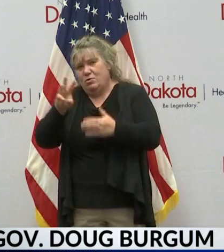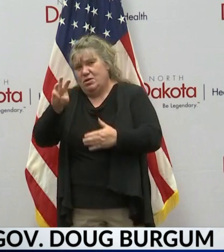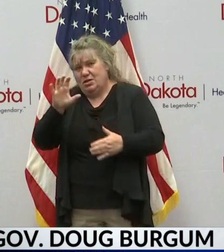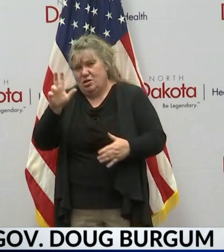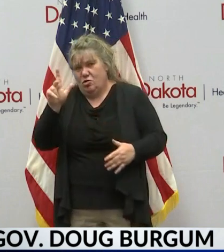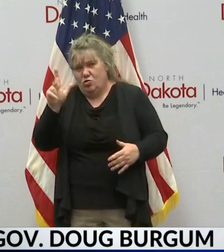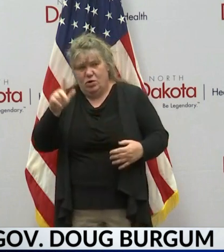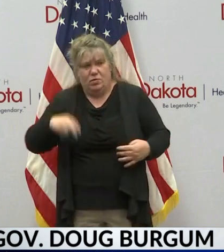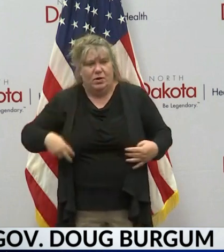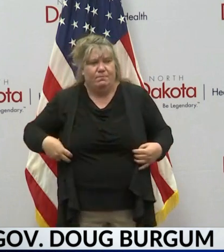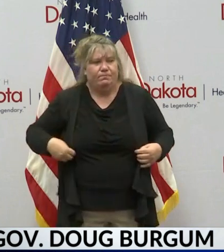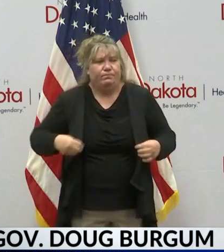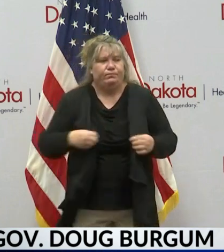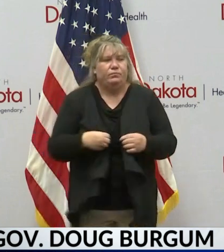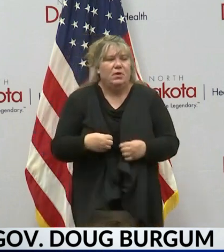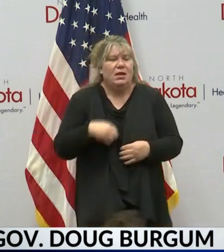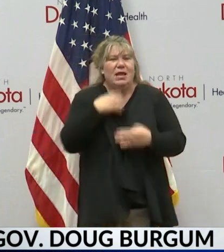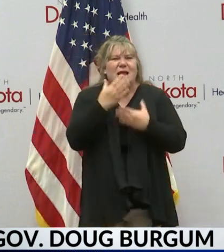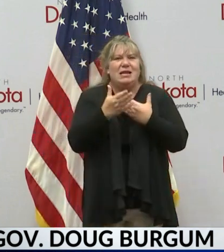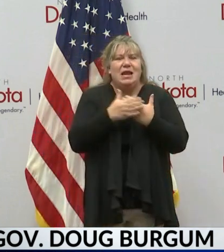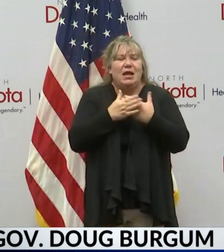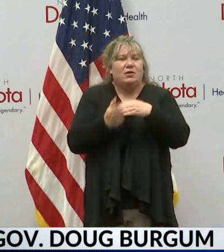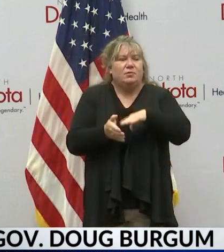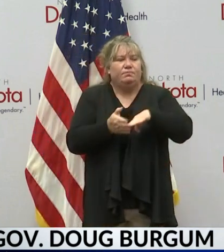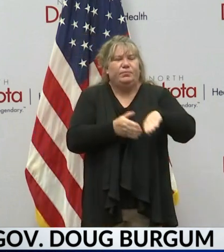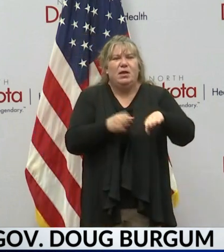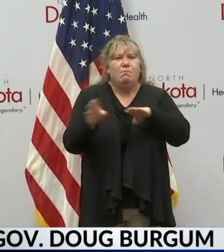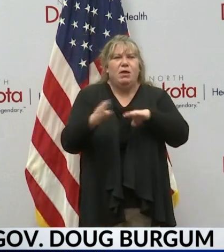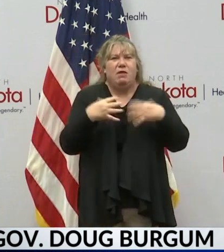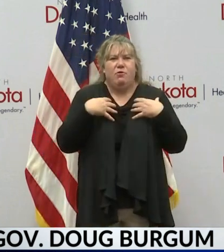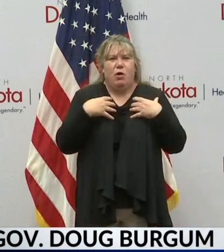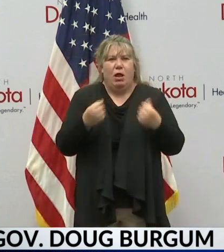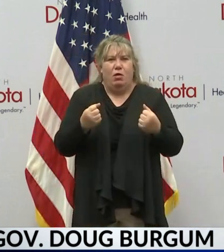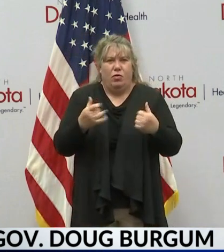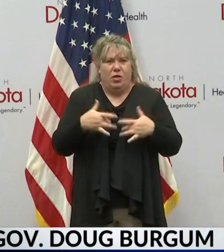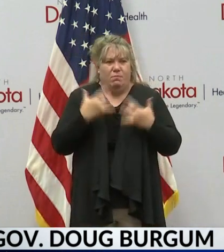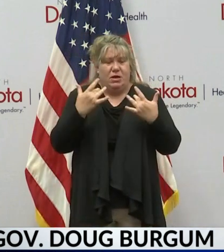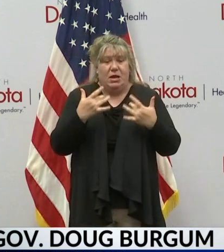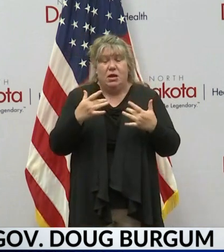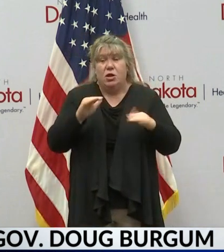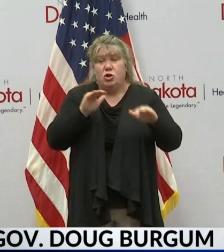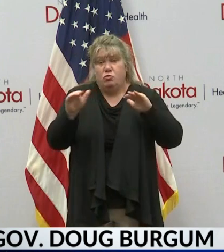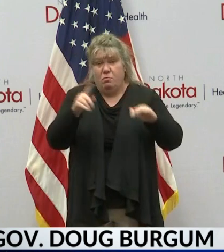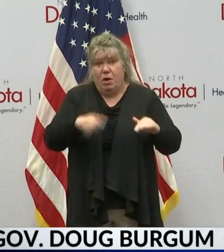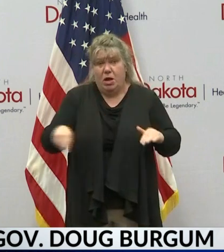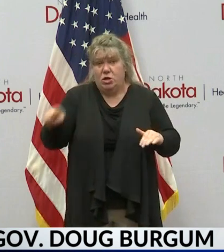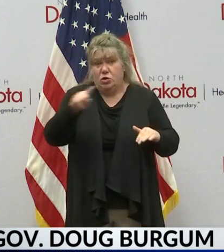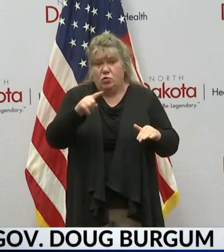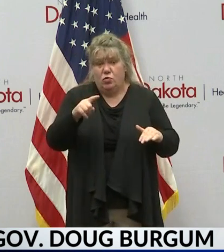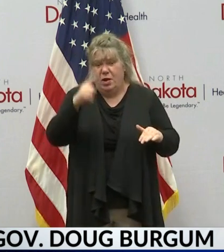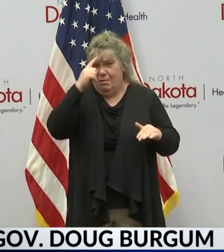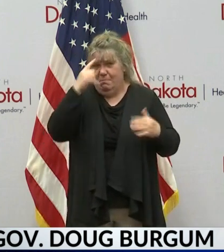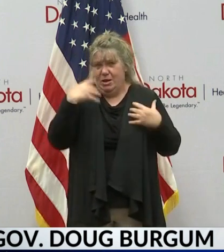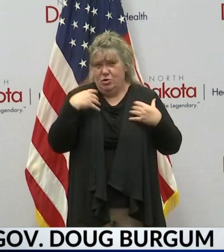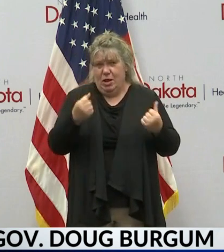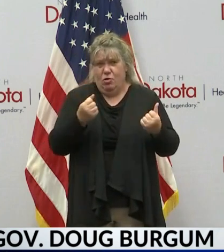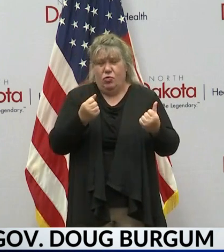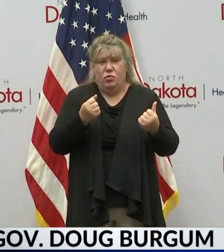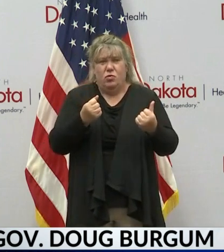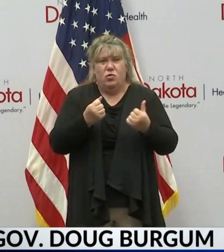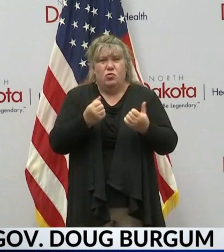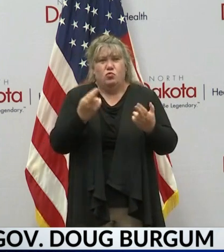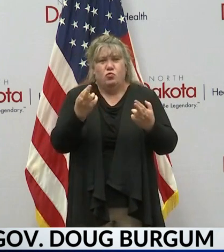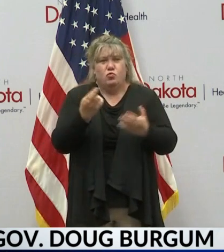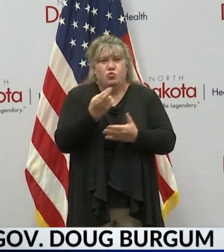10,623. Next topic is behavioral health update. And as a reminder, behavioral health resources, services, and support,